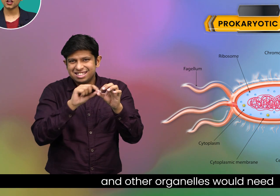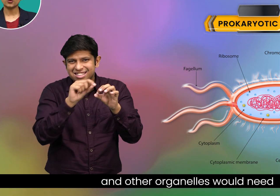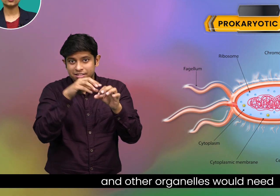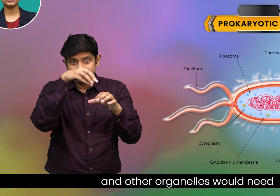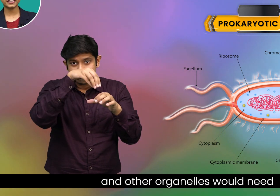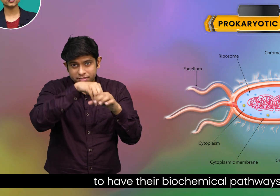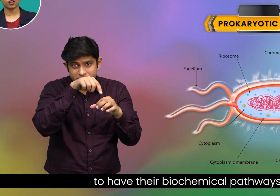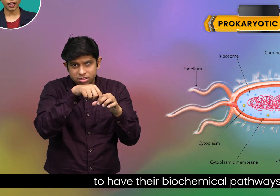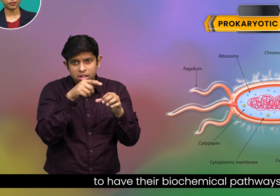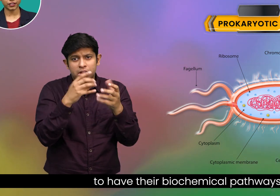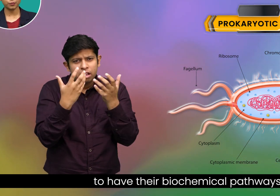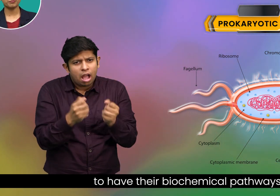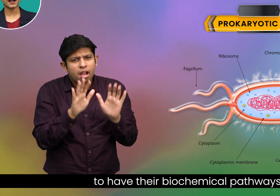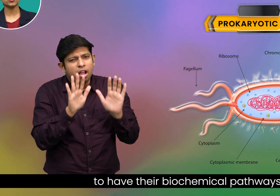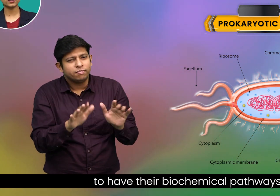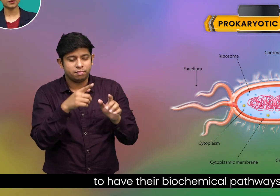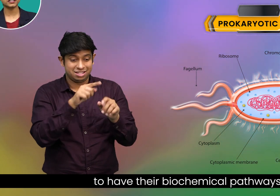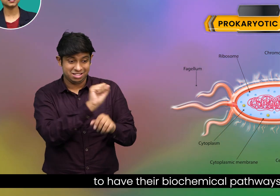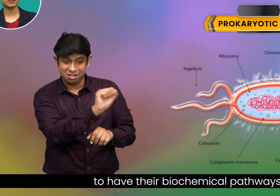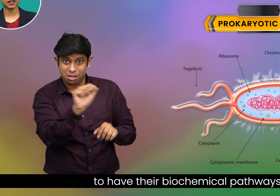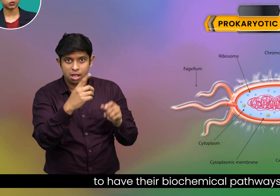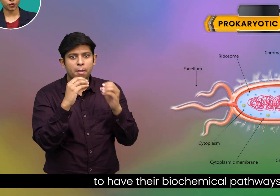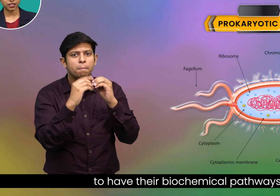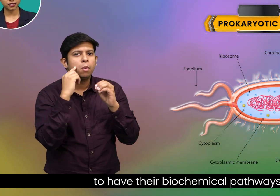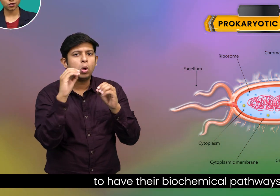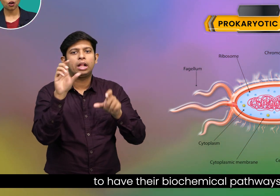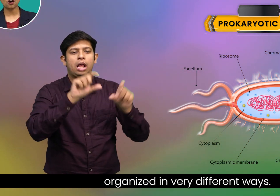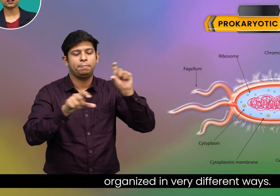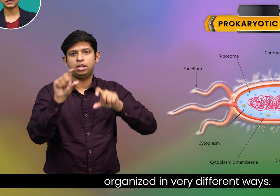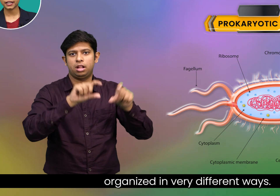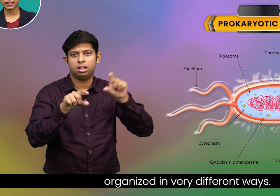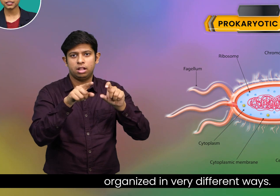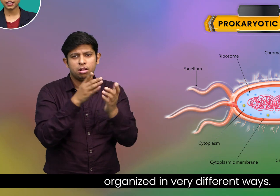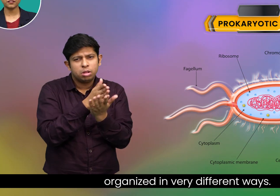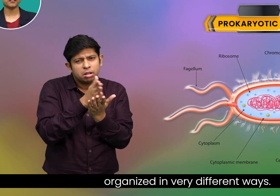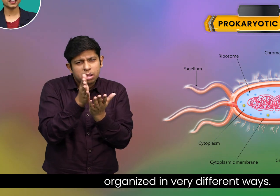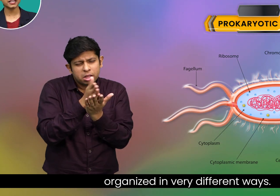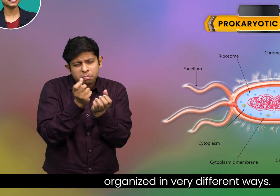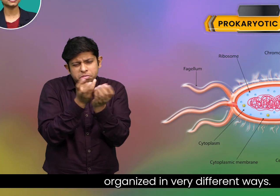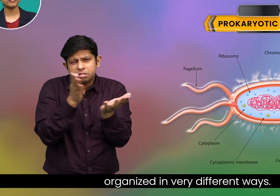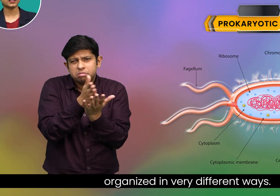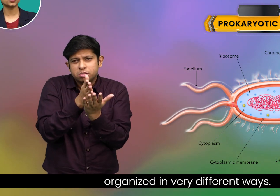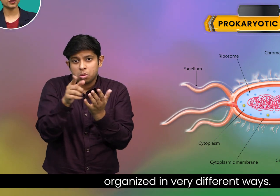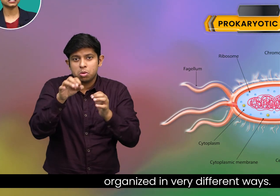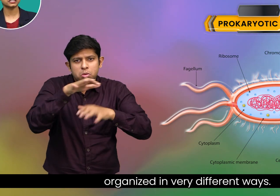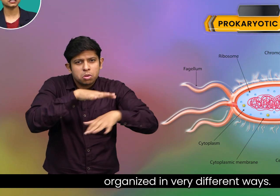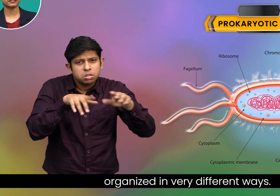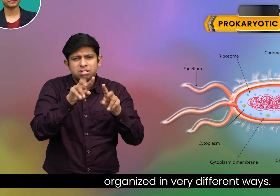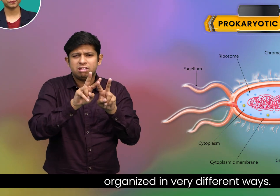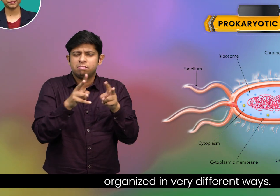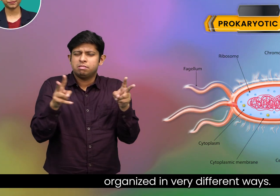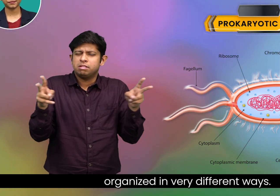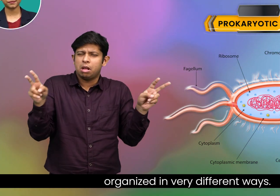organelles would need to have their biochemical pathways organized in very different